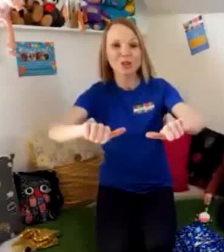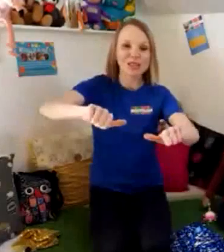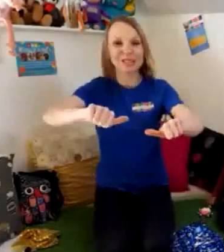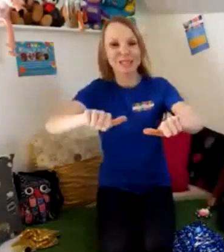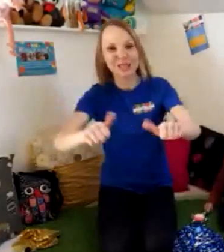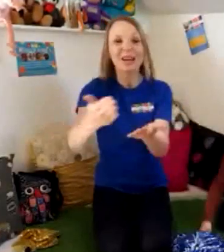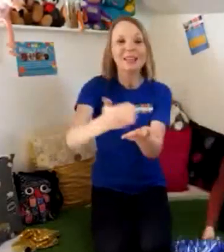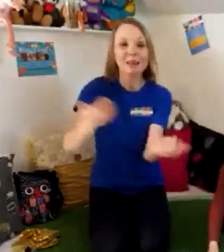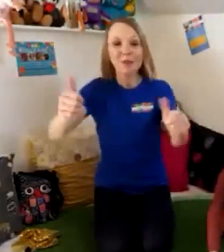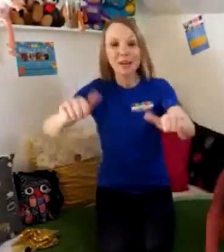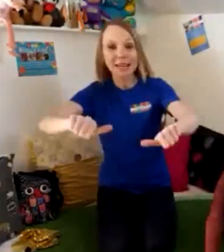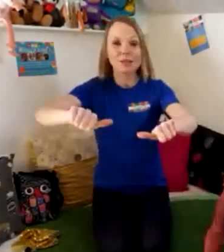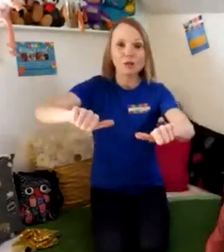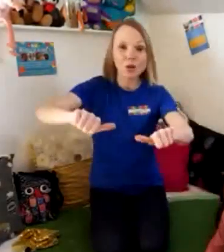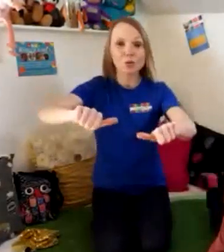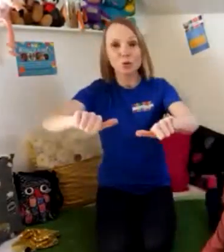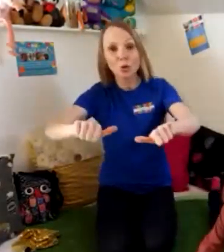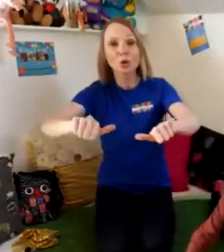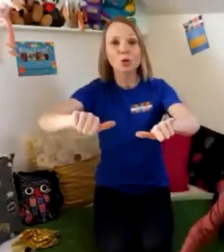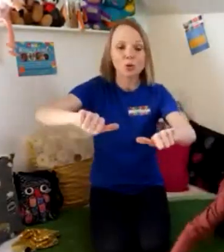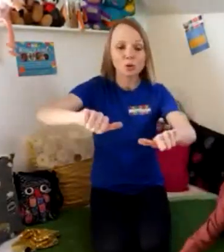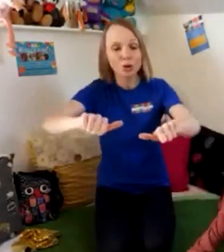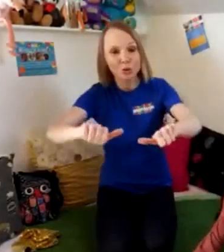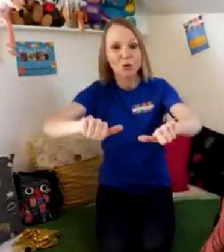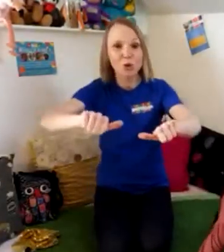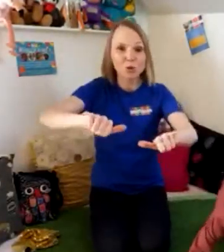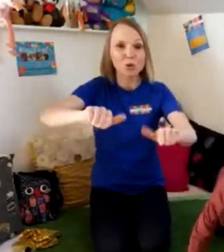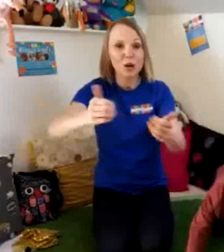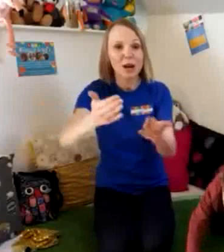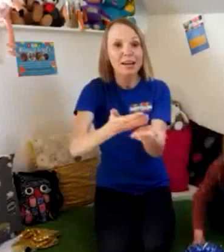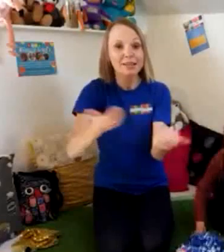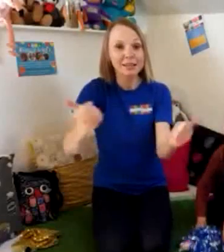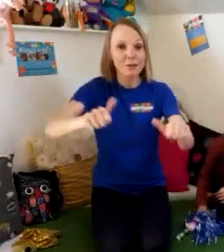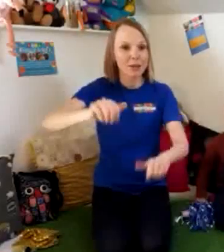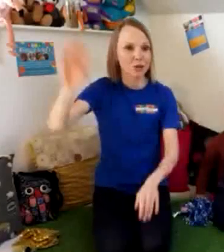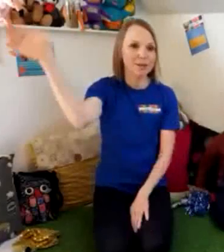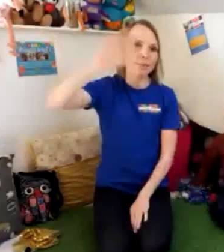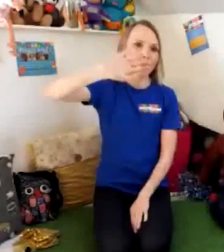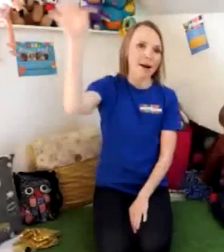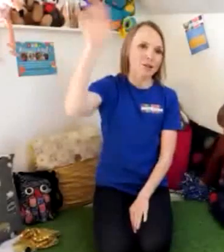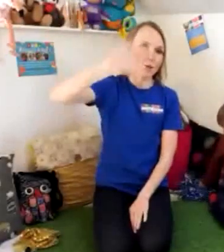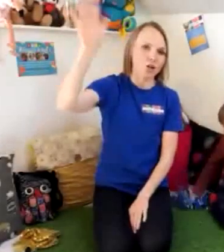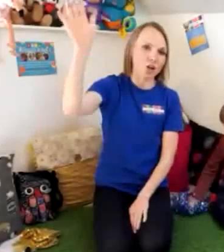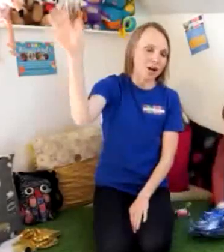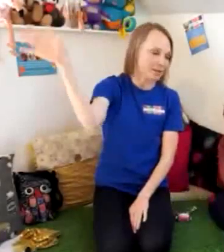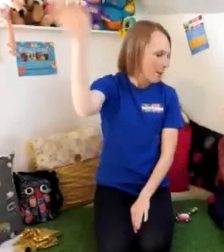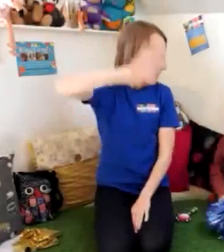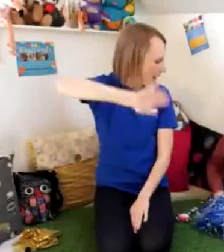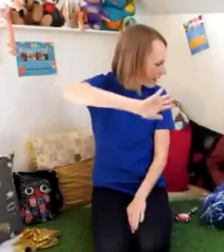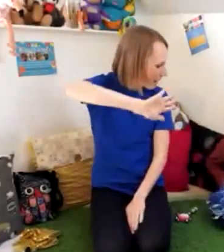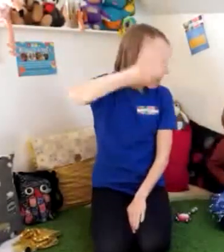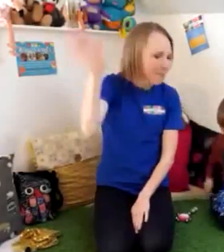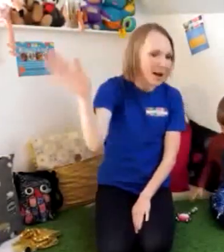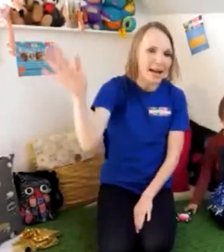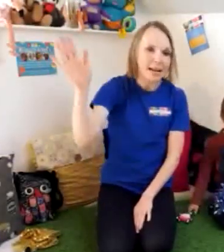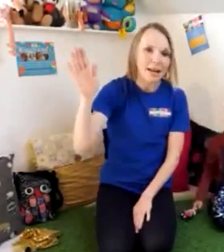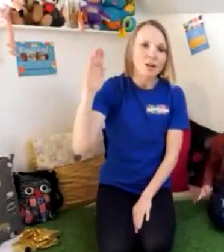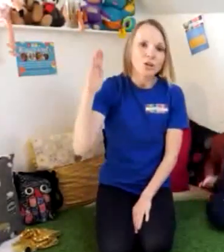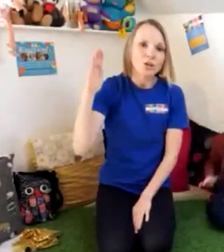do do. Safe at last, do do do do do do do. Safe at last. Should we say bye bye to our sharks? Bye bye sharks,